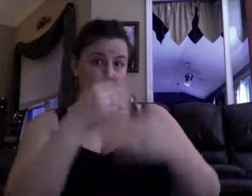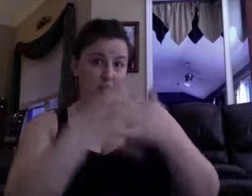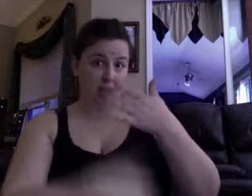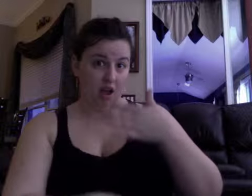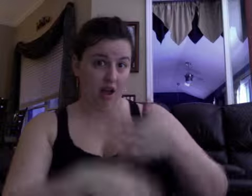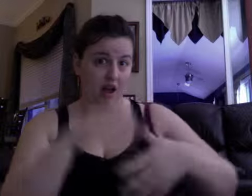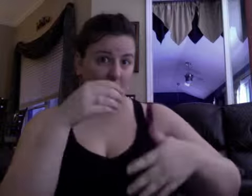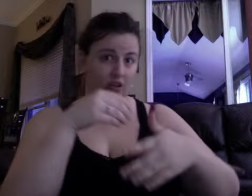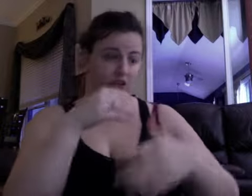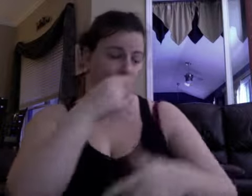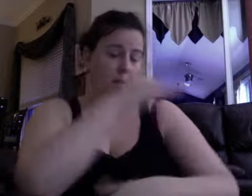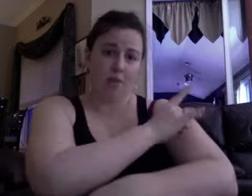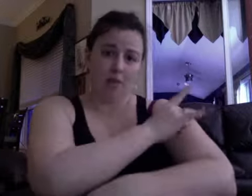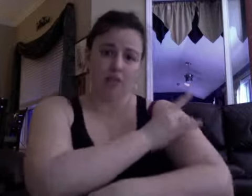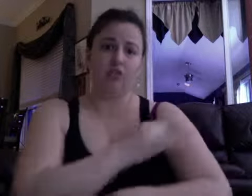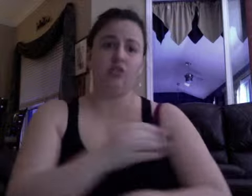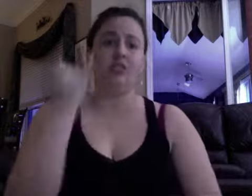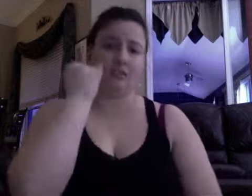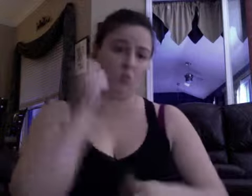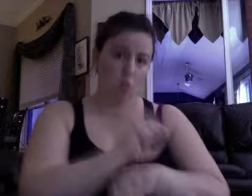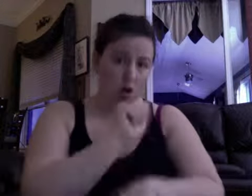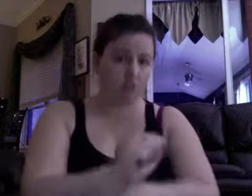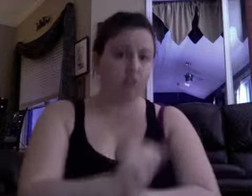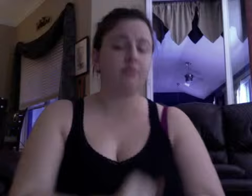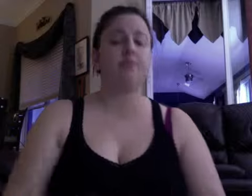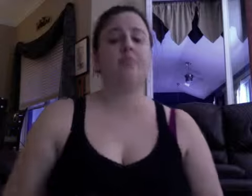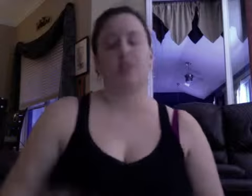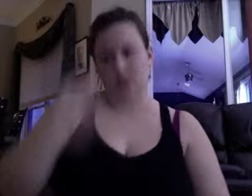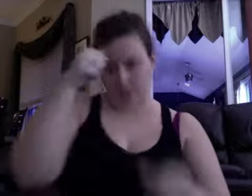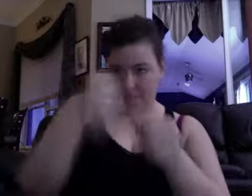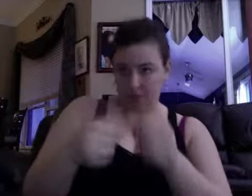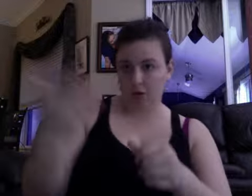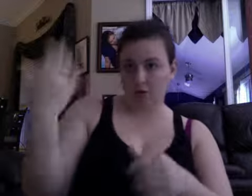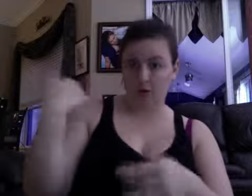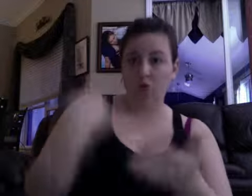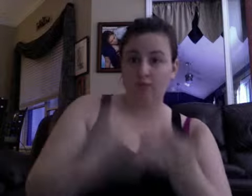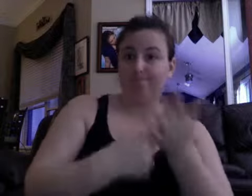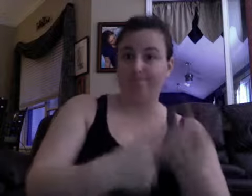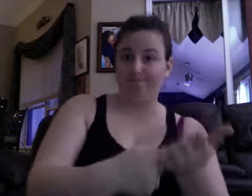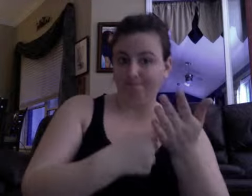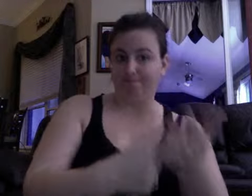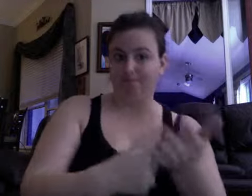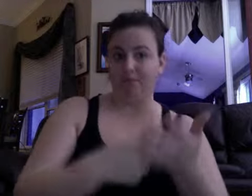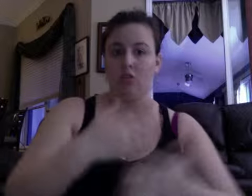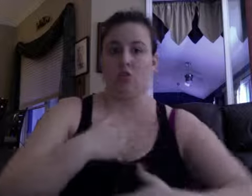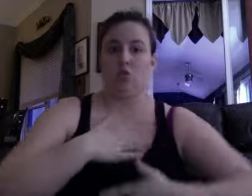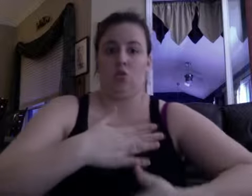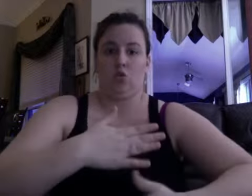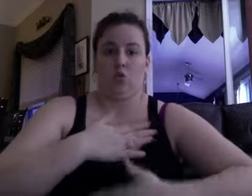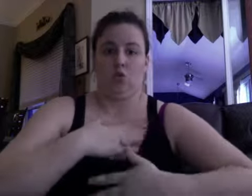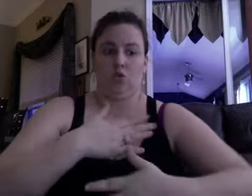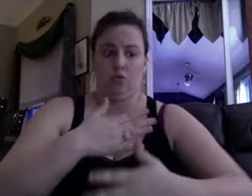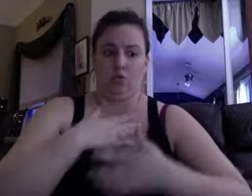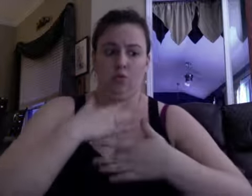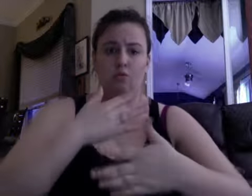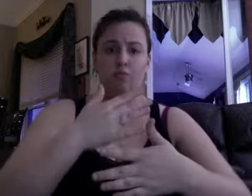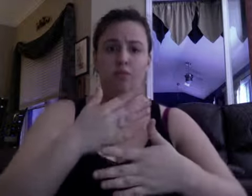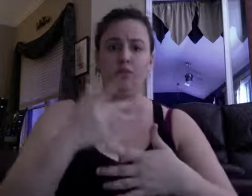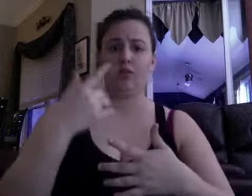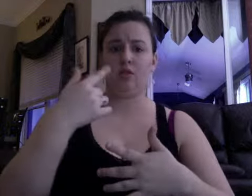we're working. Now, when we talked about the breath rate, we showed how when you're